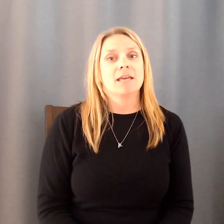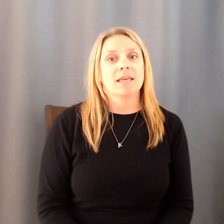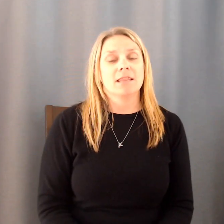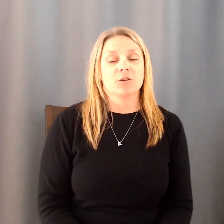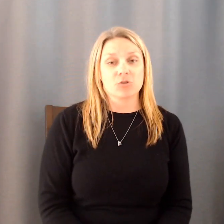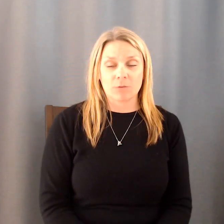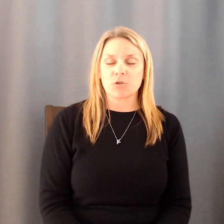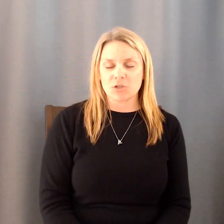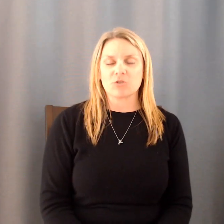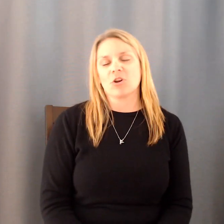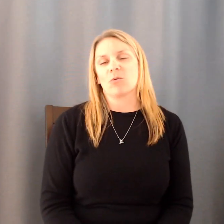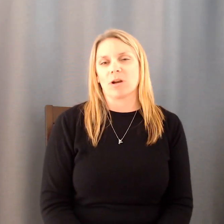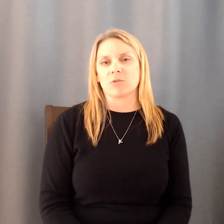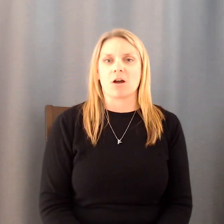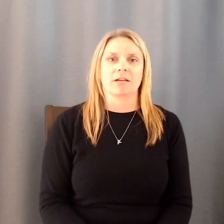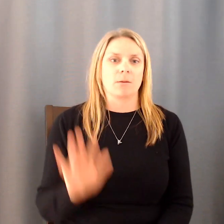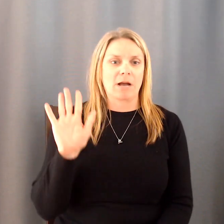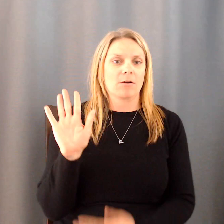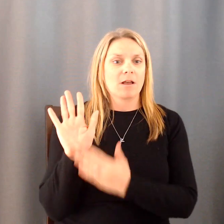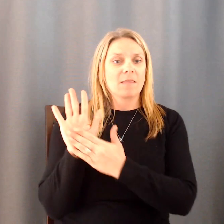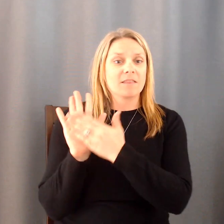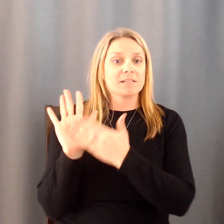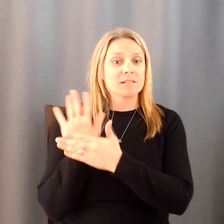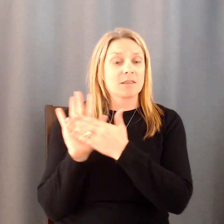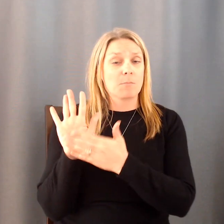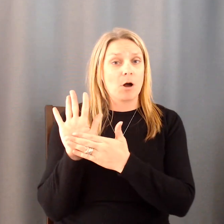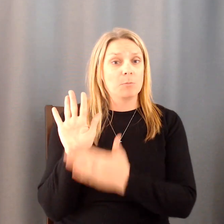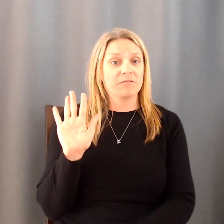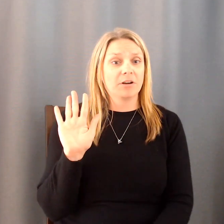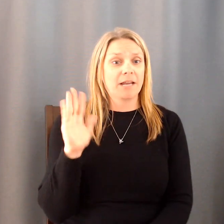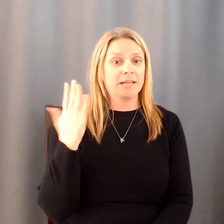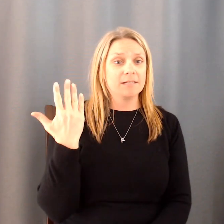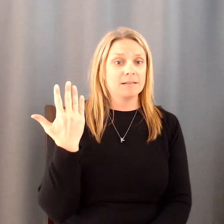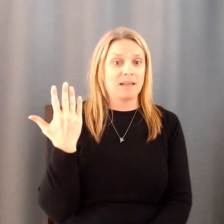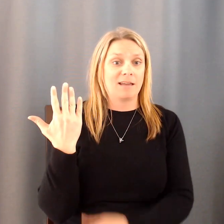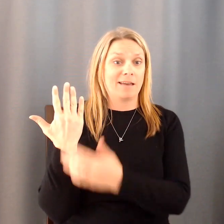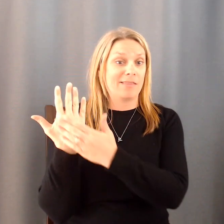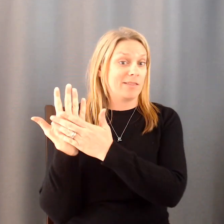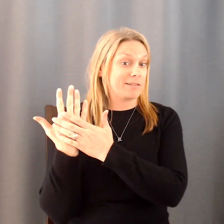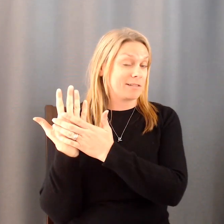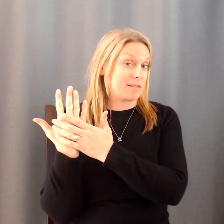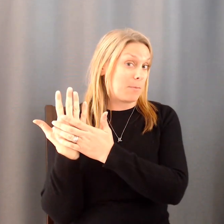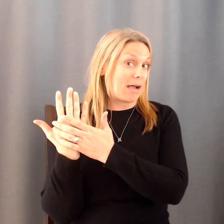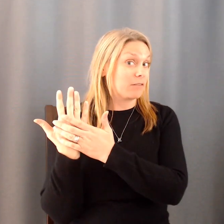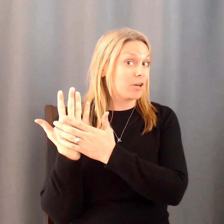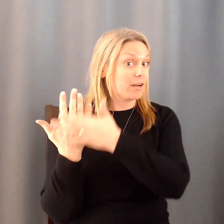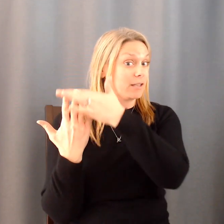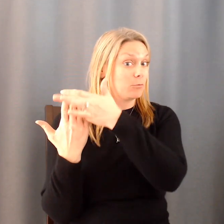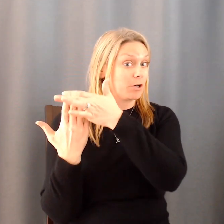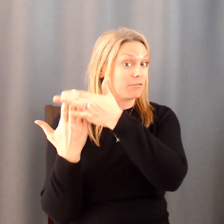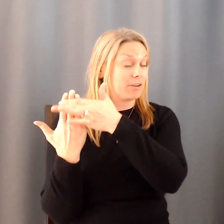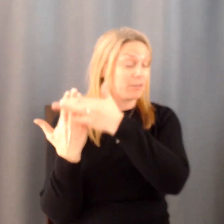the descriptions, you know what I'm talking about. This is the palm of your hand, and this is the back of your hand where your fingernails